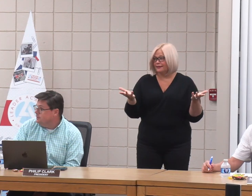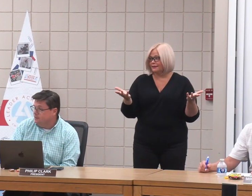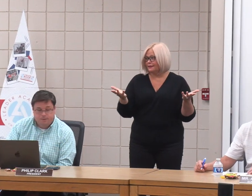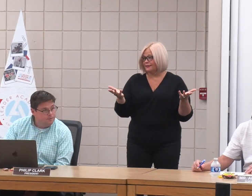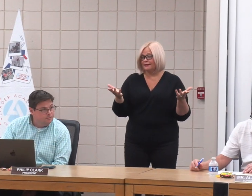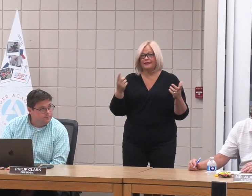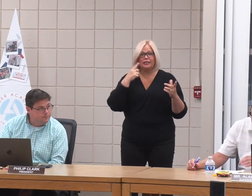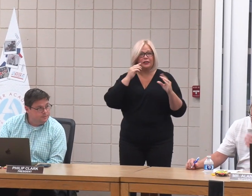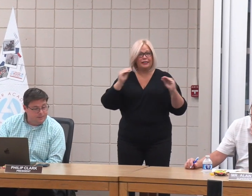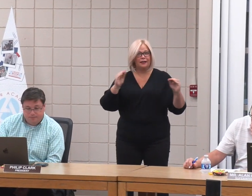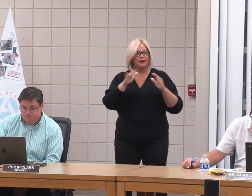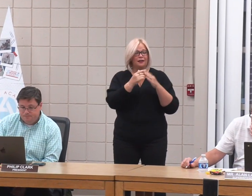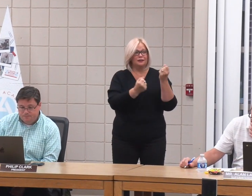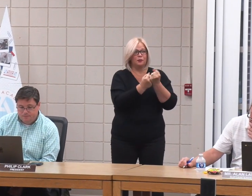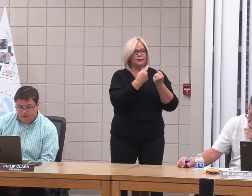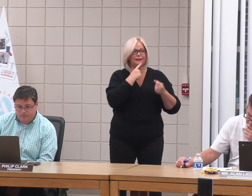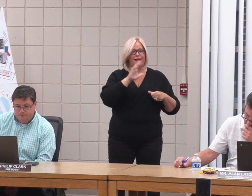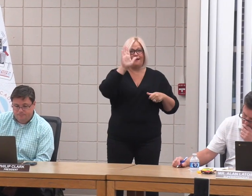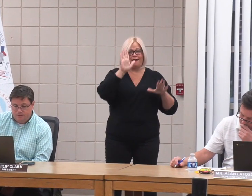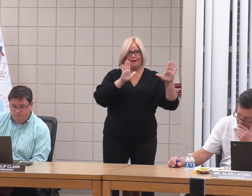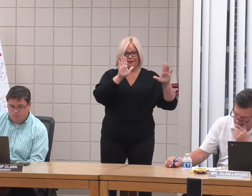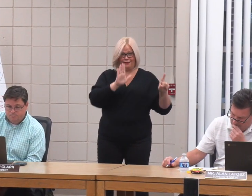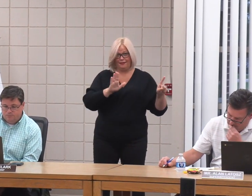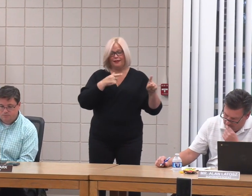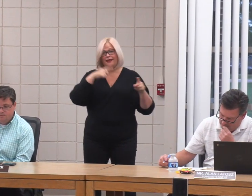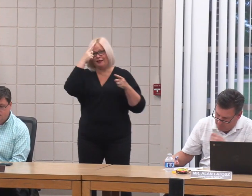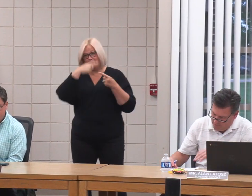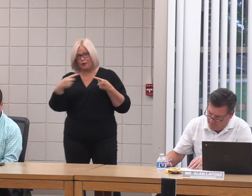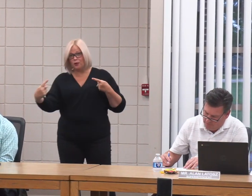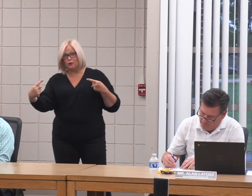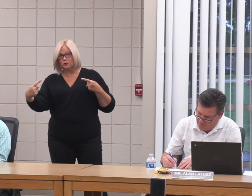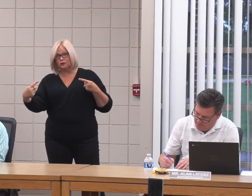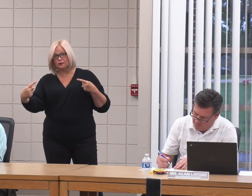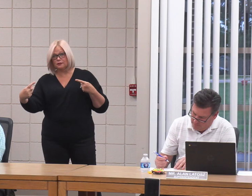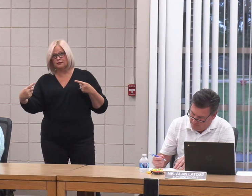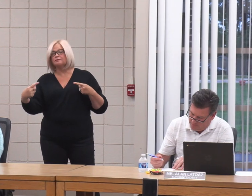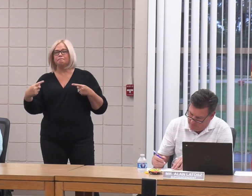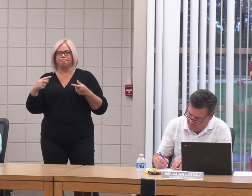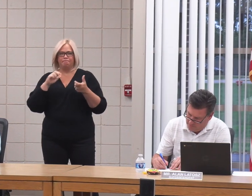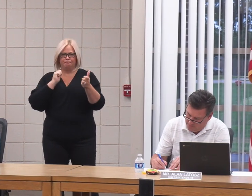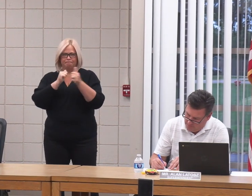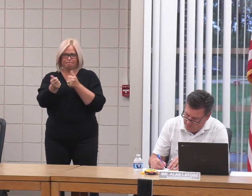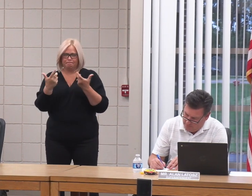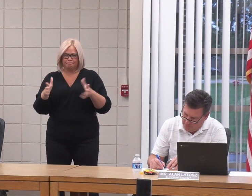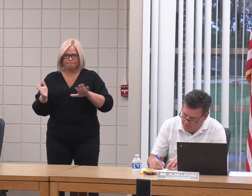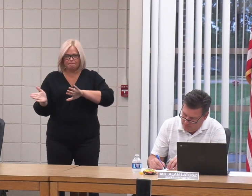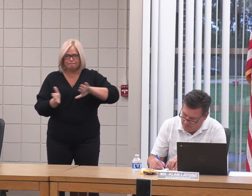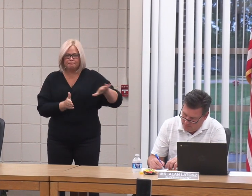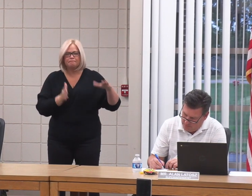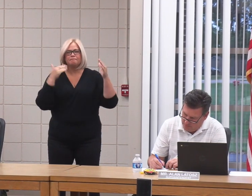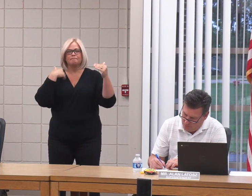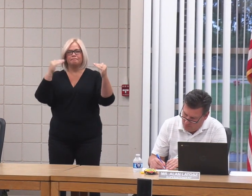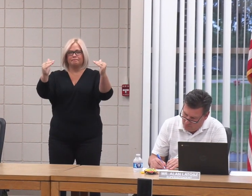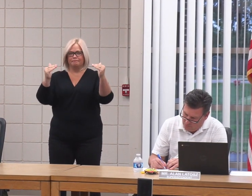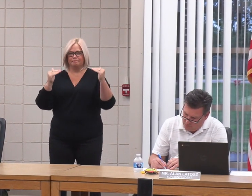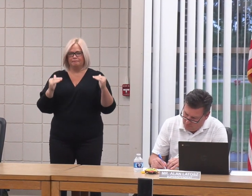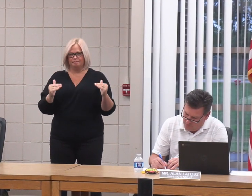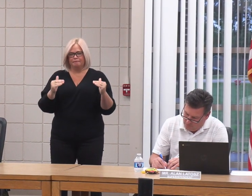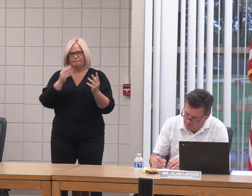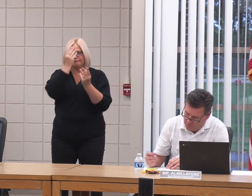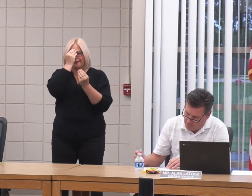Hearing none. those in say aye. Aye. Any opposed? All that passes. Bringing us to